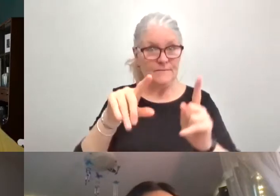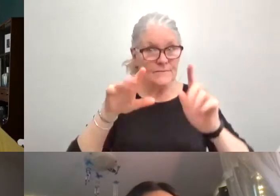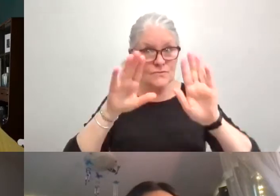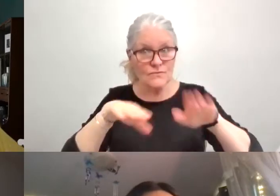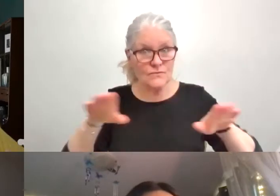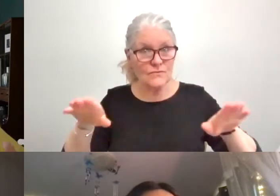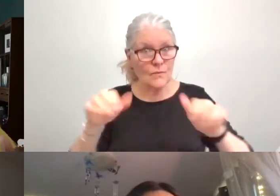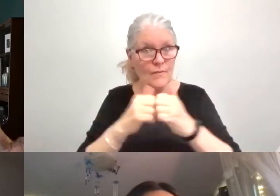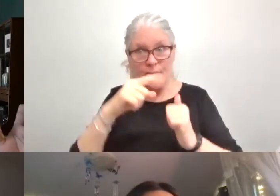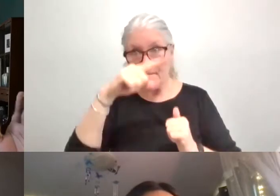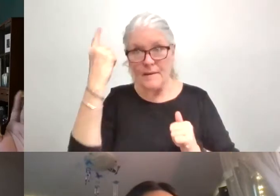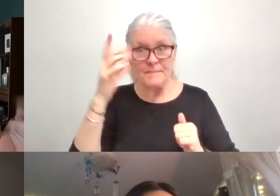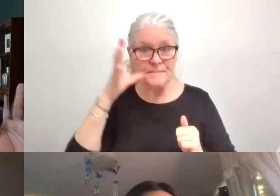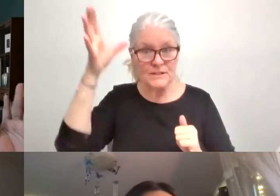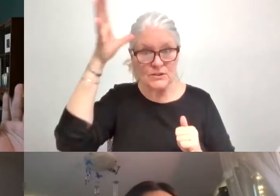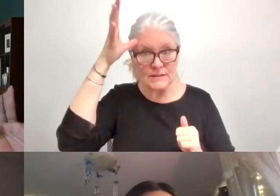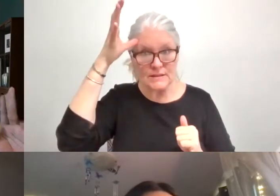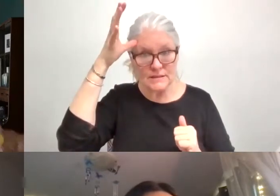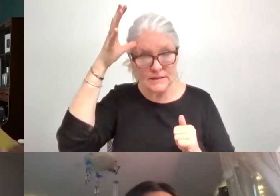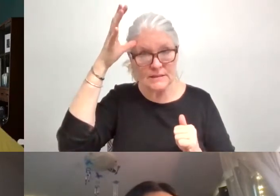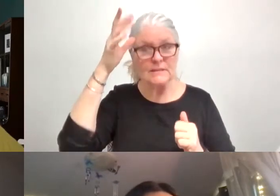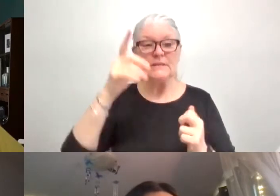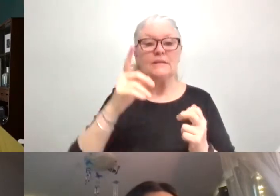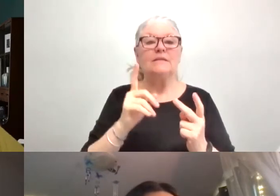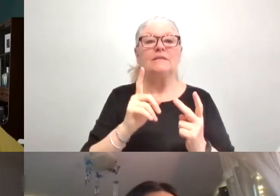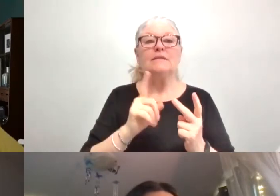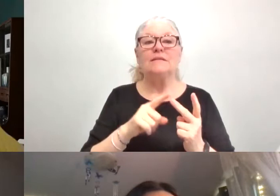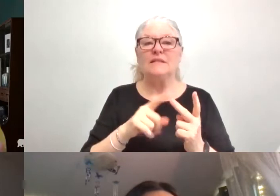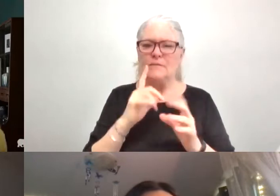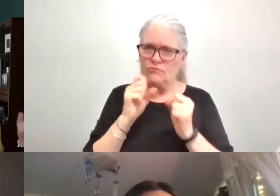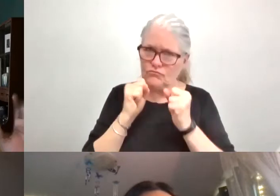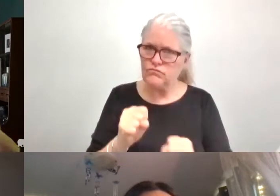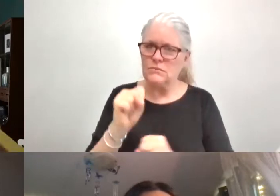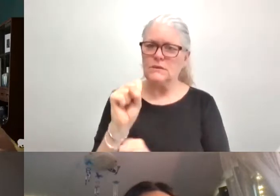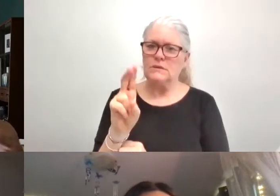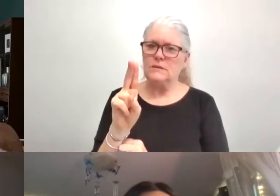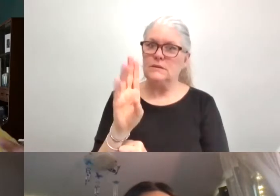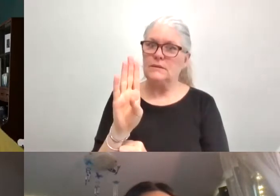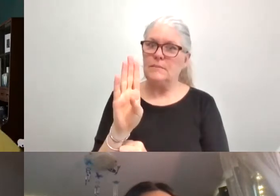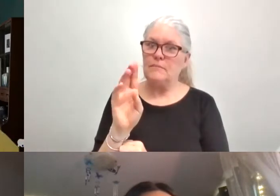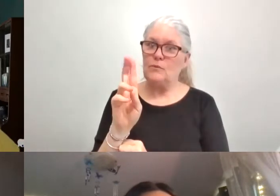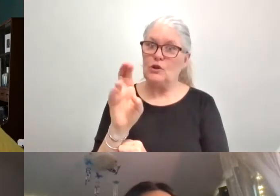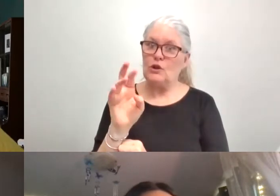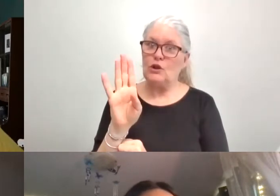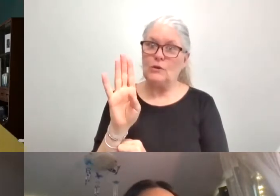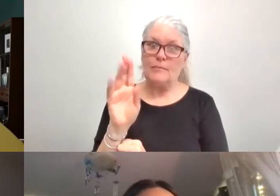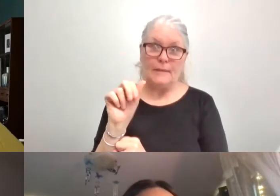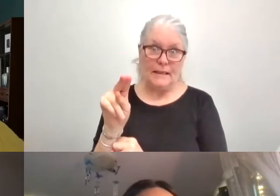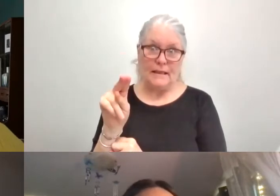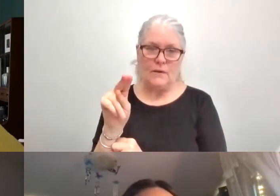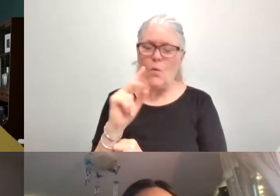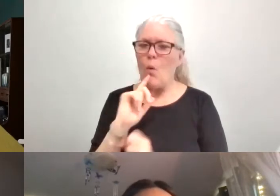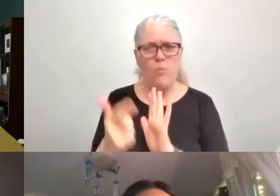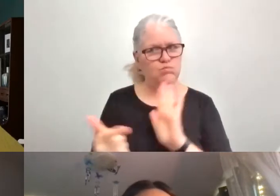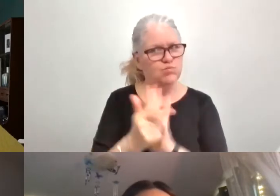Black parents, who are like very suburban, know that that's a no-no. My dad